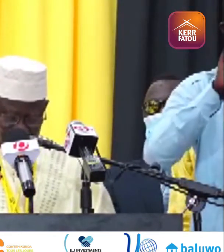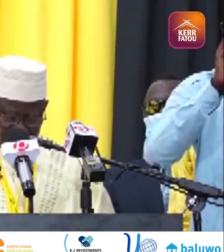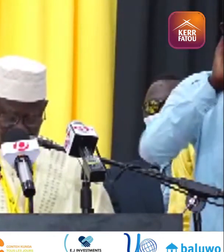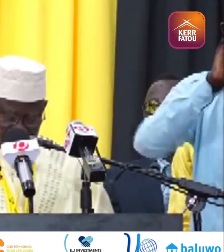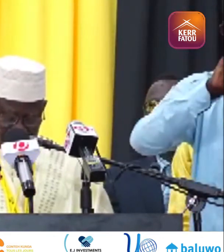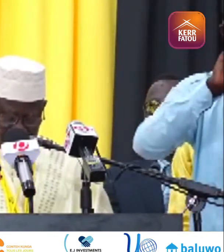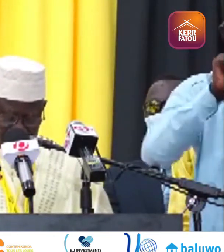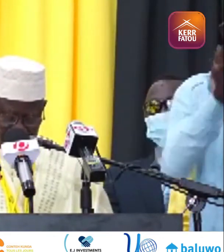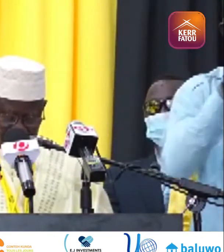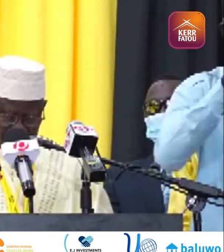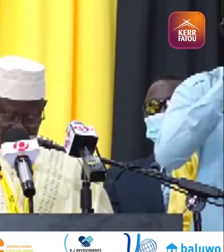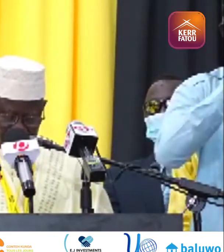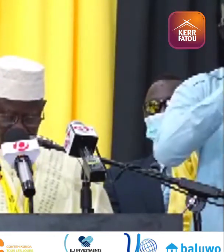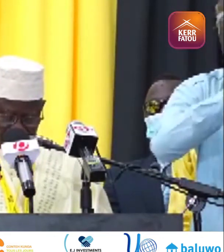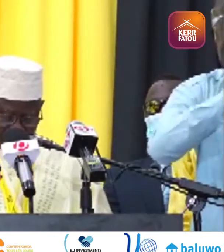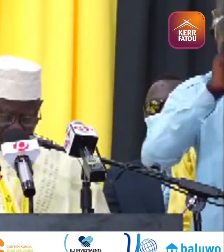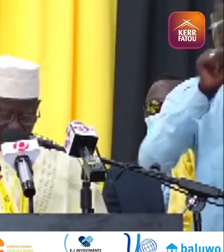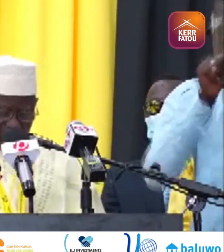rally